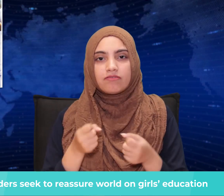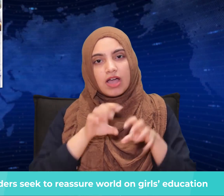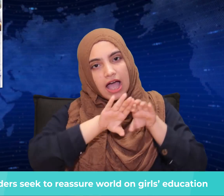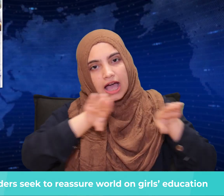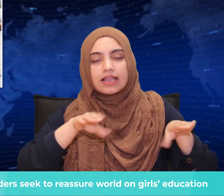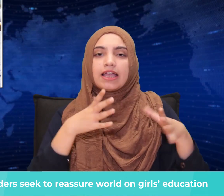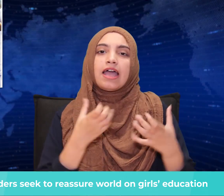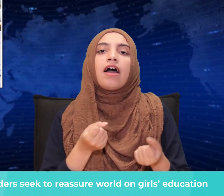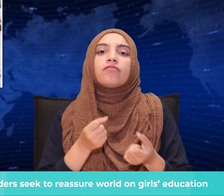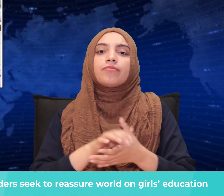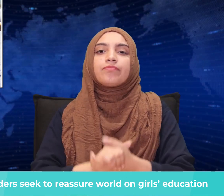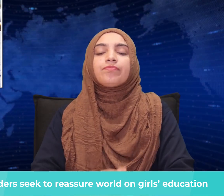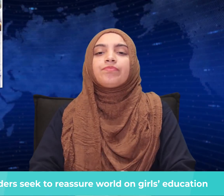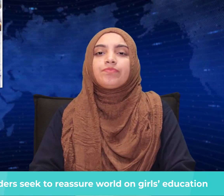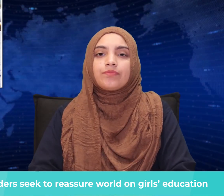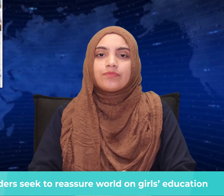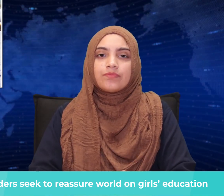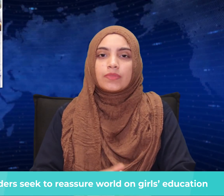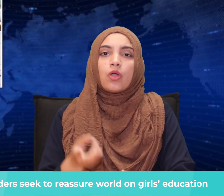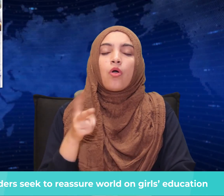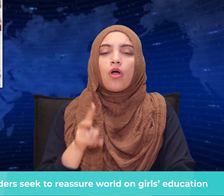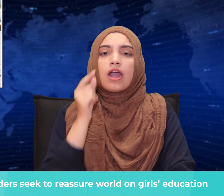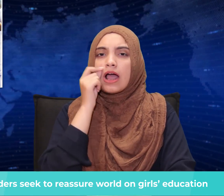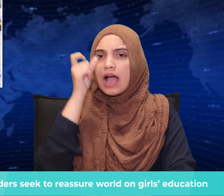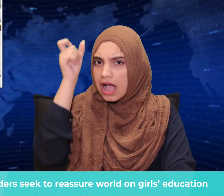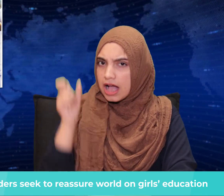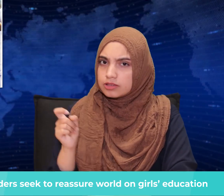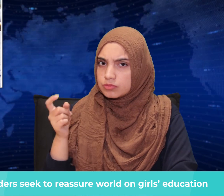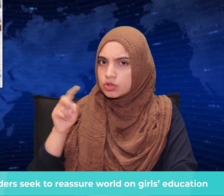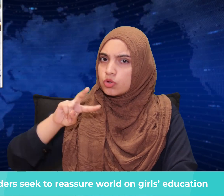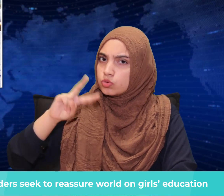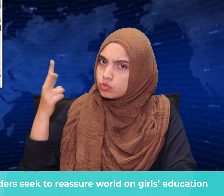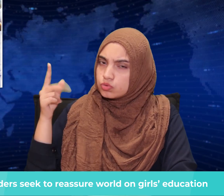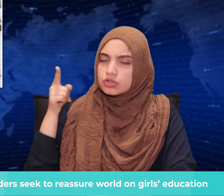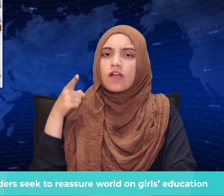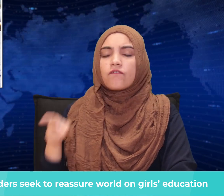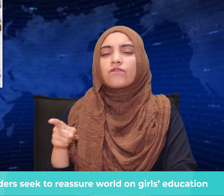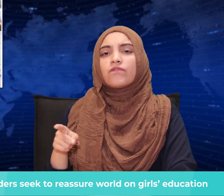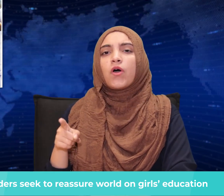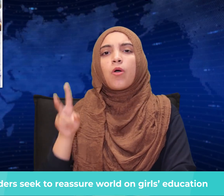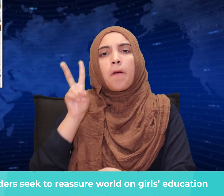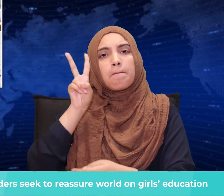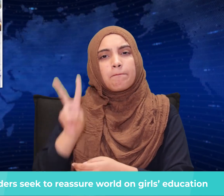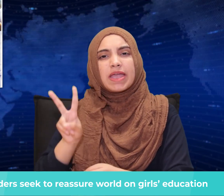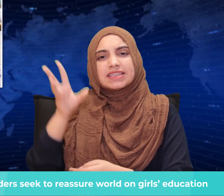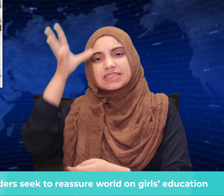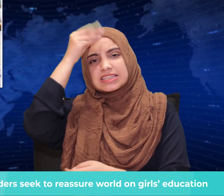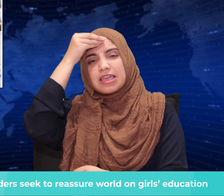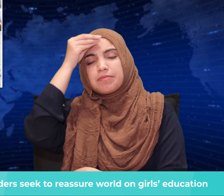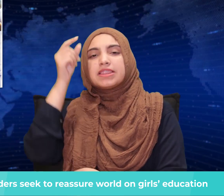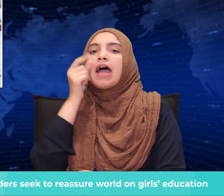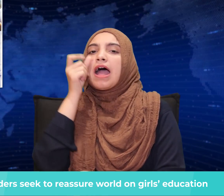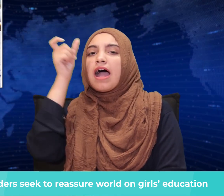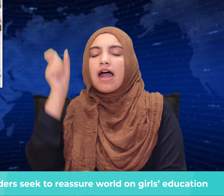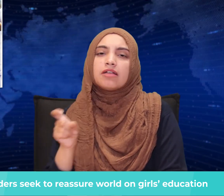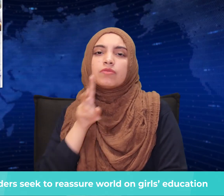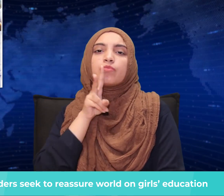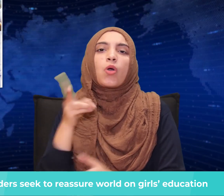Maulvi Abdul Wakil Sadakat, another member of the Taliban peace ministry, also dispelled the impression in the